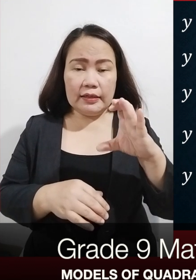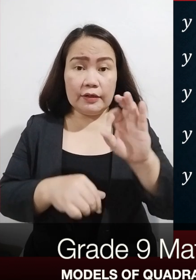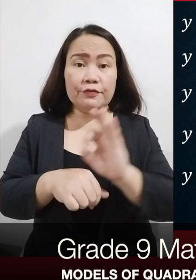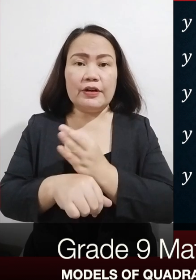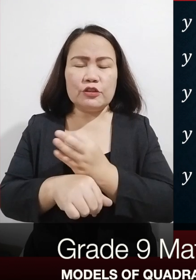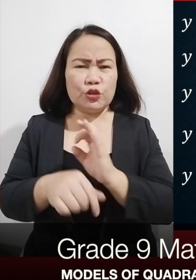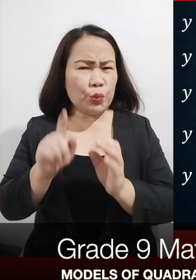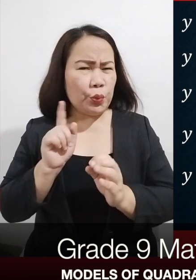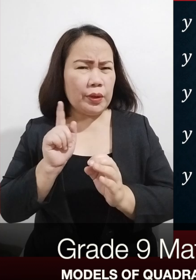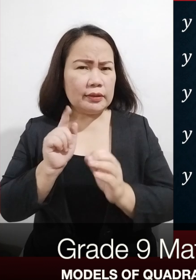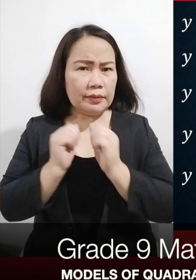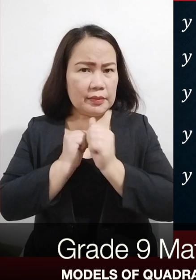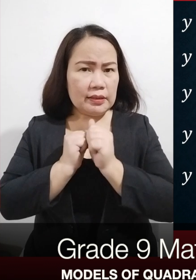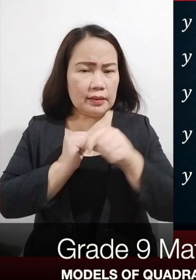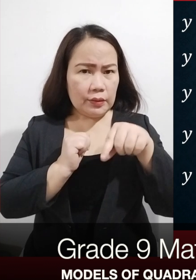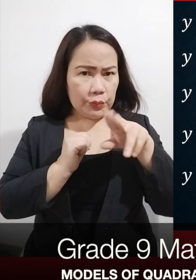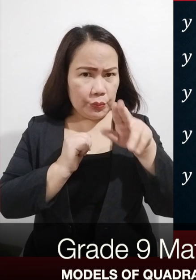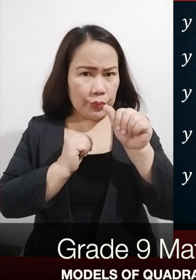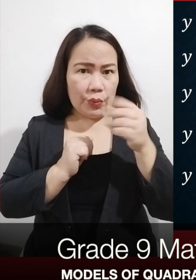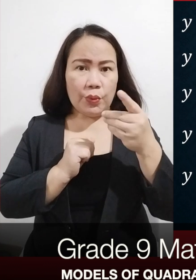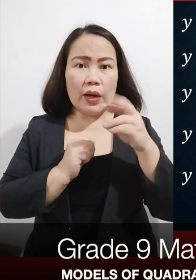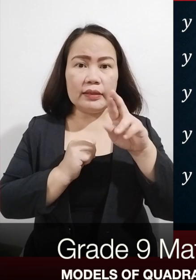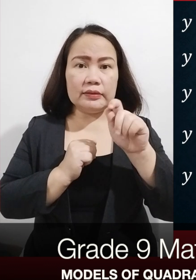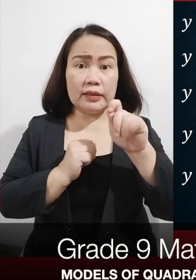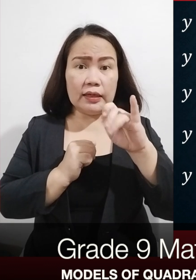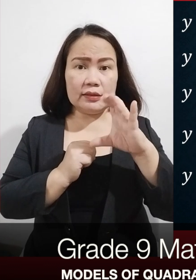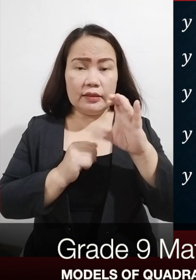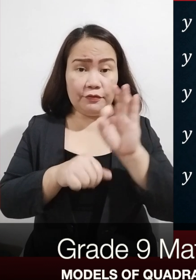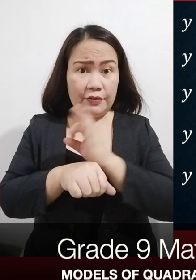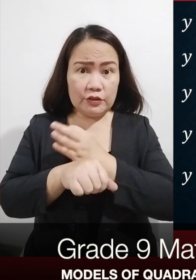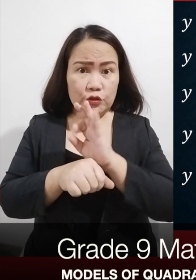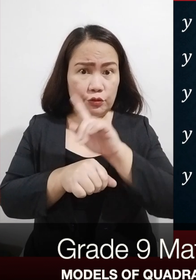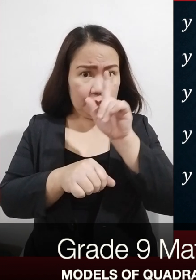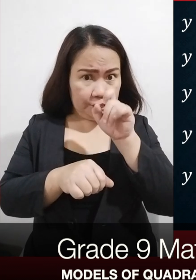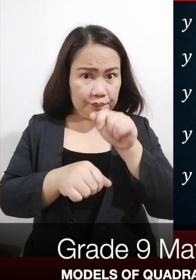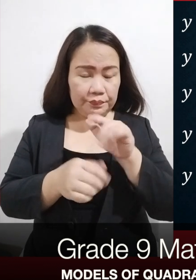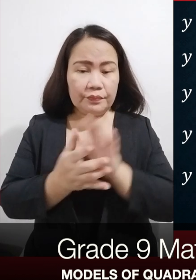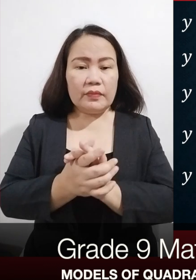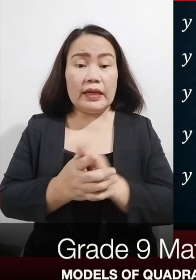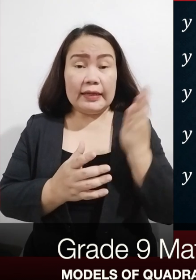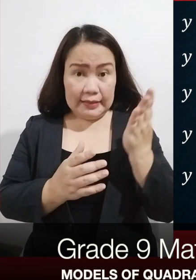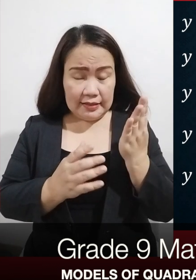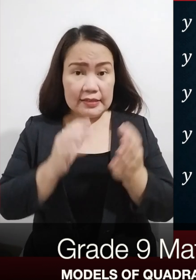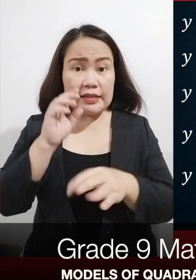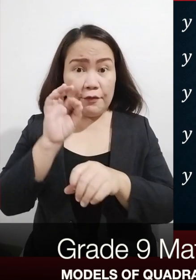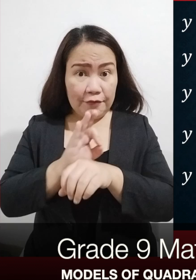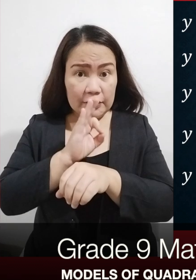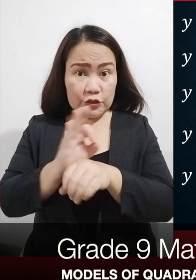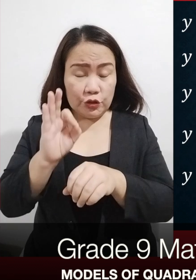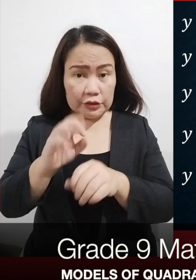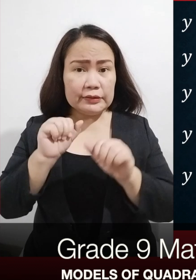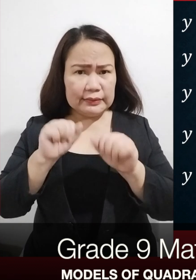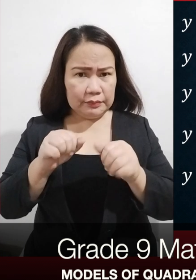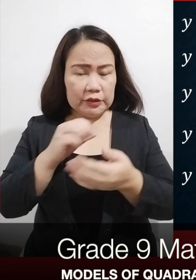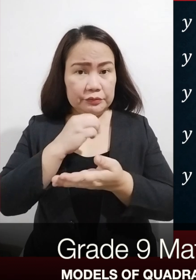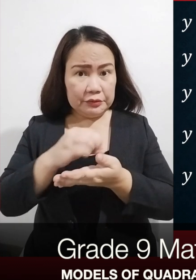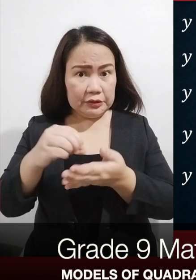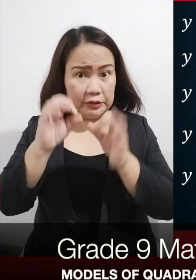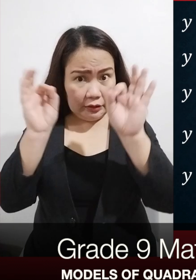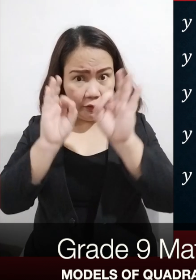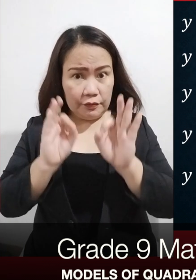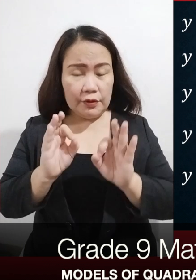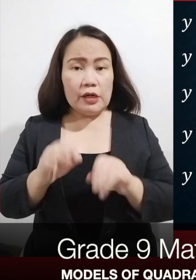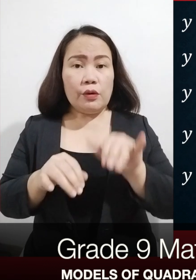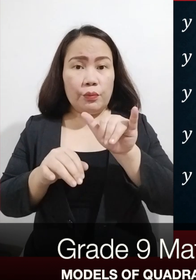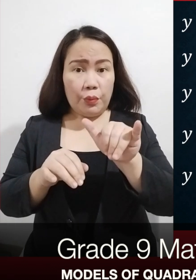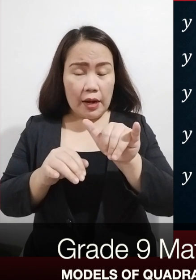quadratic function? O ano nga ba ang quadratic function? So, it is a function that can be written in the form